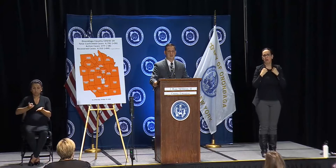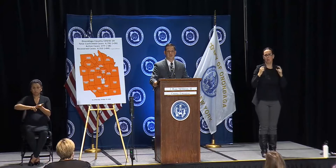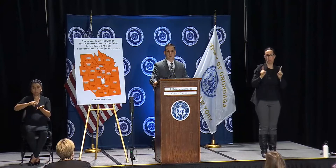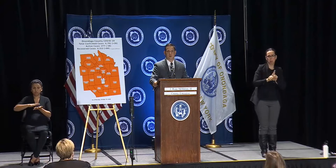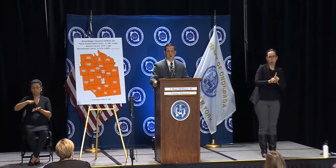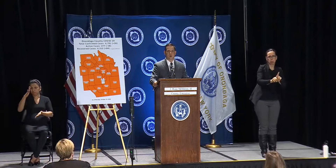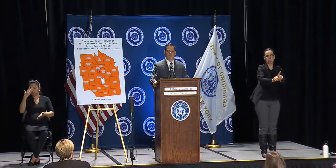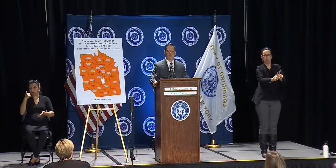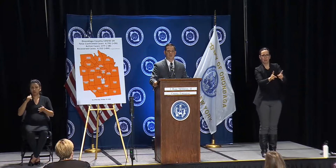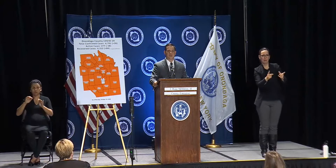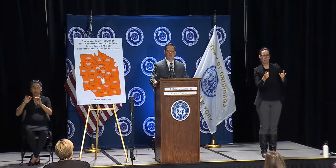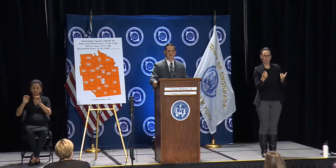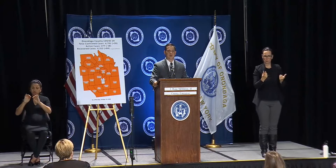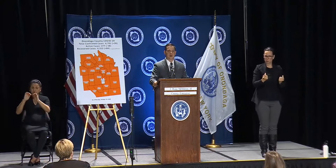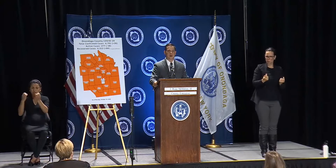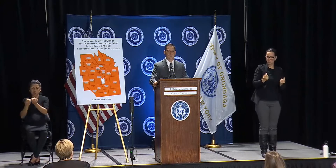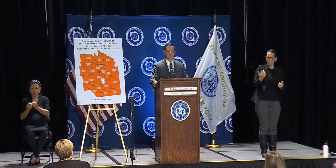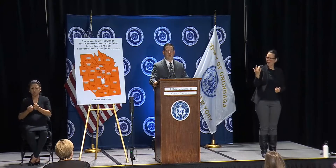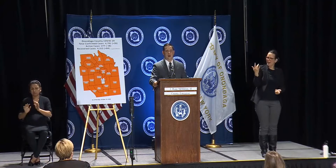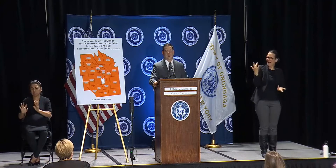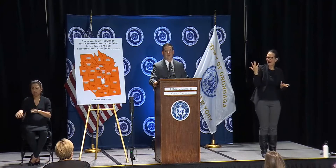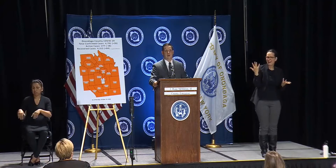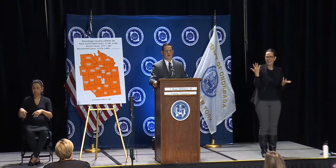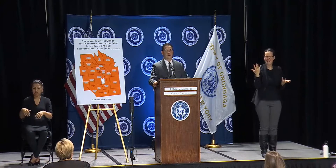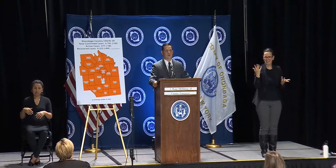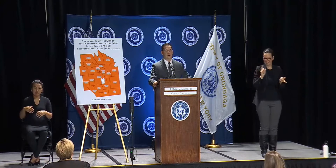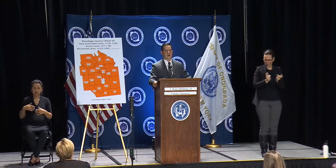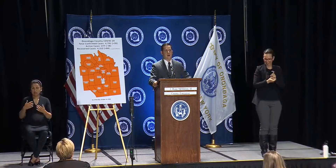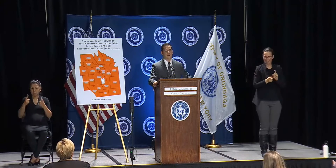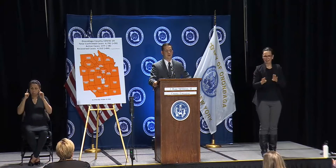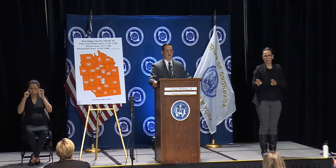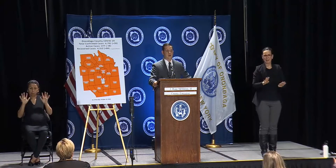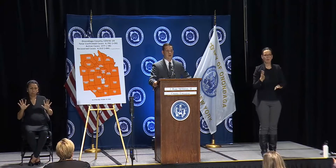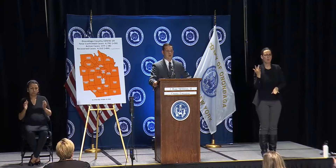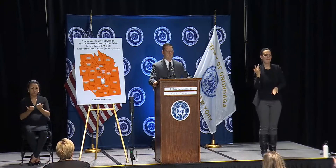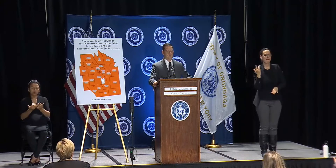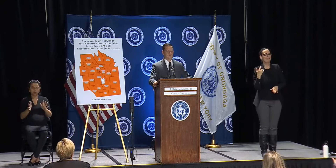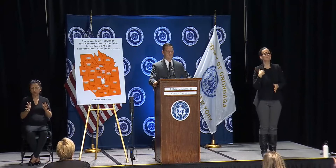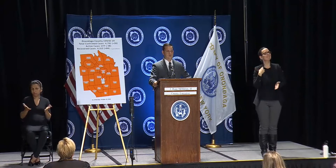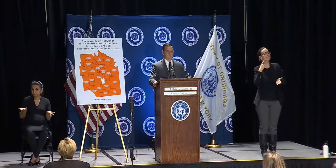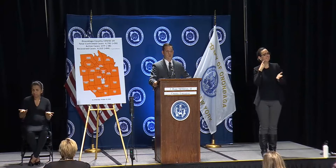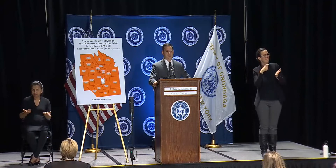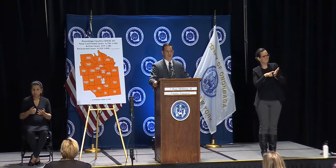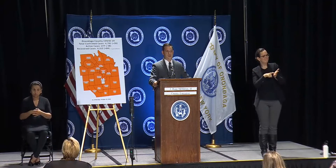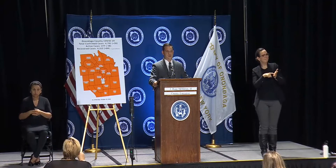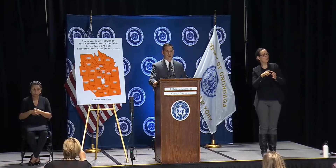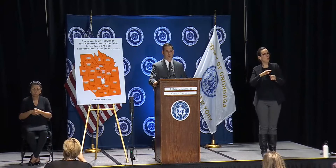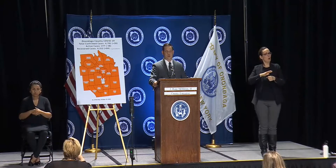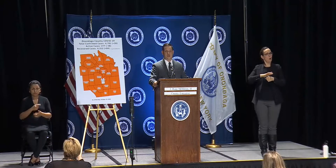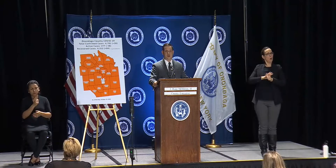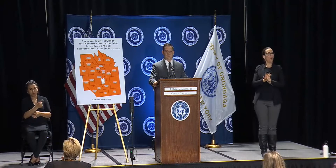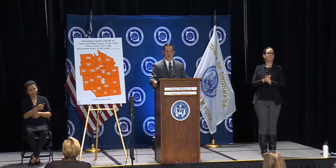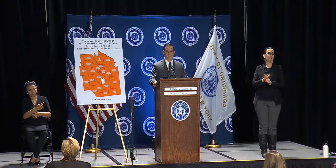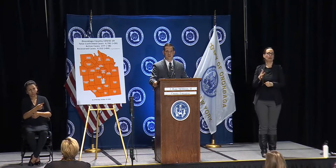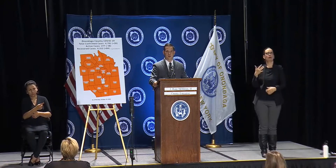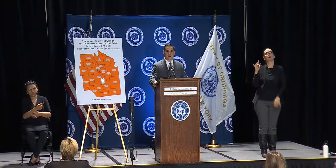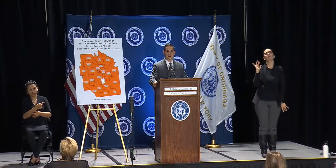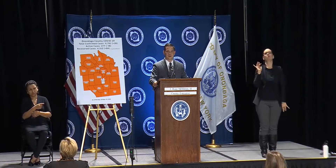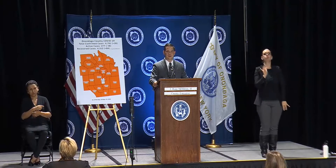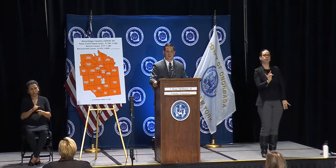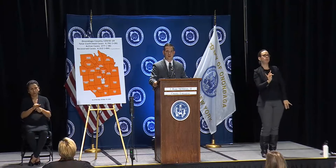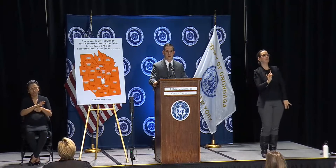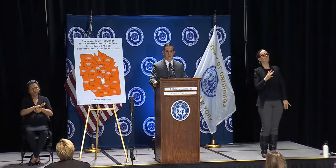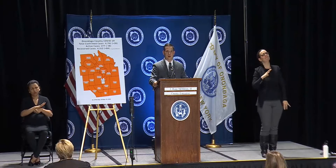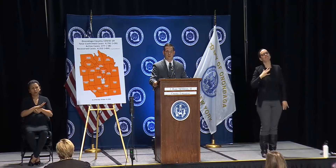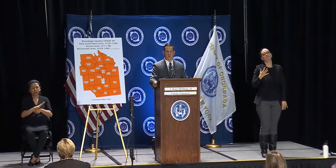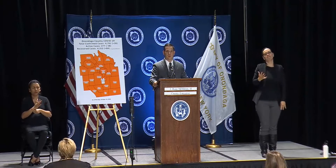Yeah, I think there's a little bit of COVID fatigue going on. Right now, I think we're certainly changing our messaging, right,